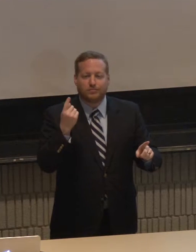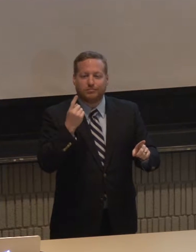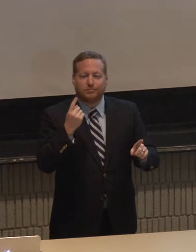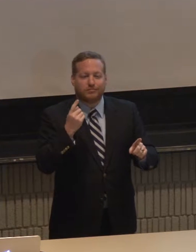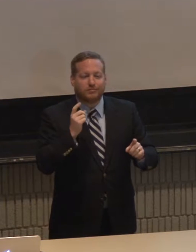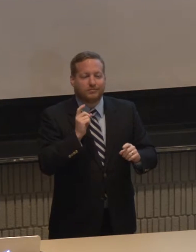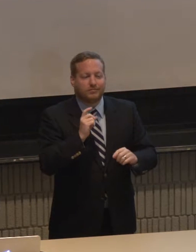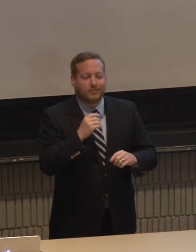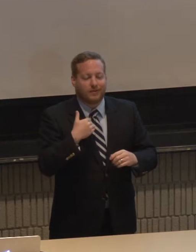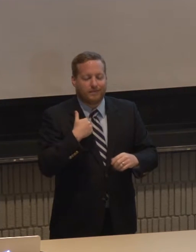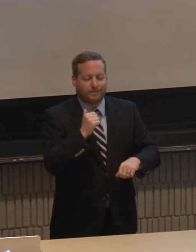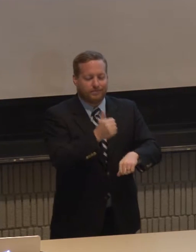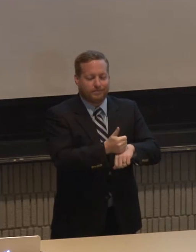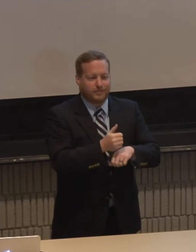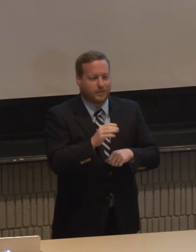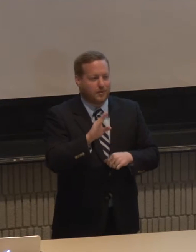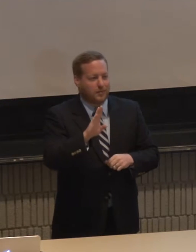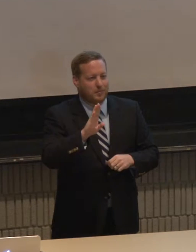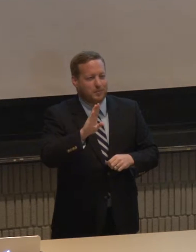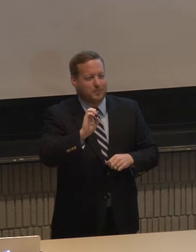It just happened at one point, she was in a mall,